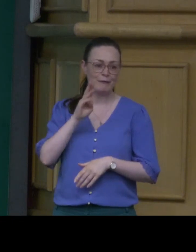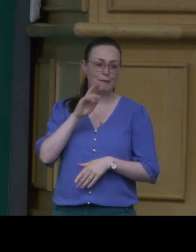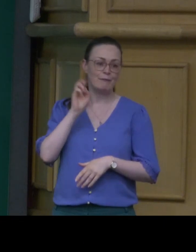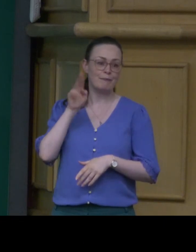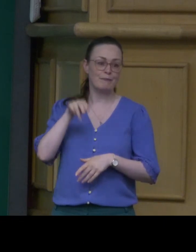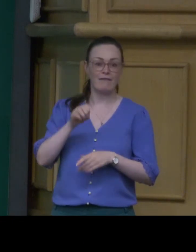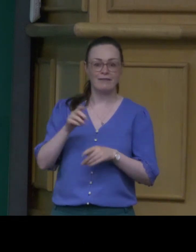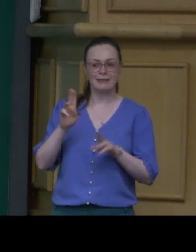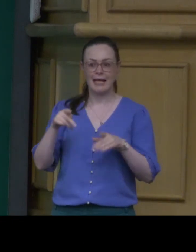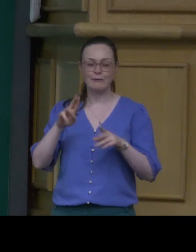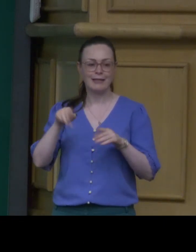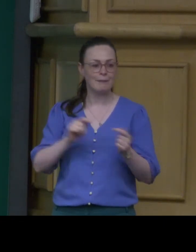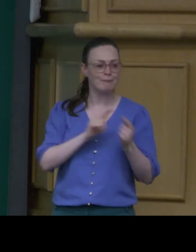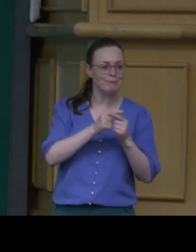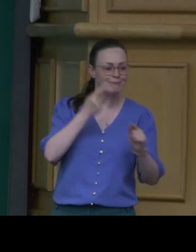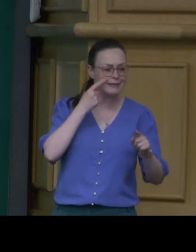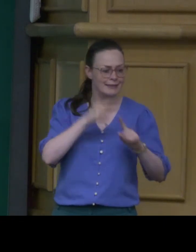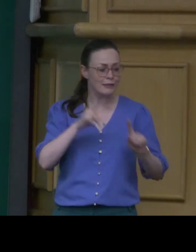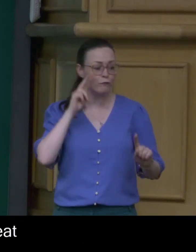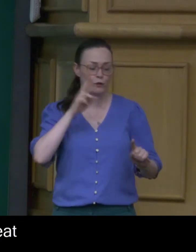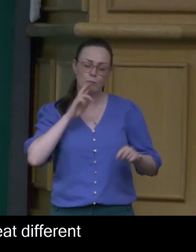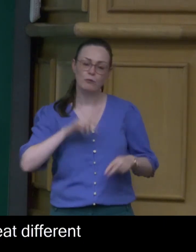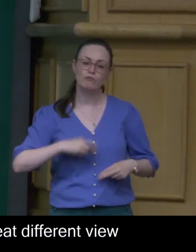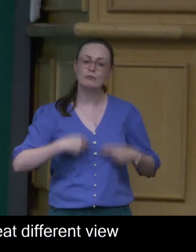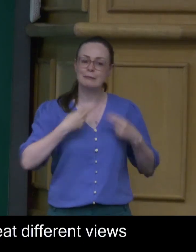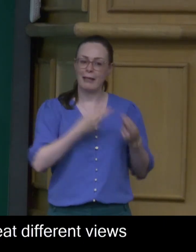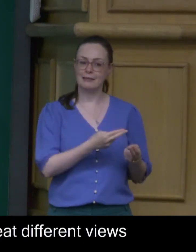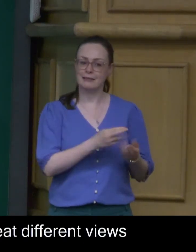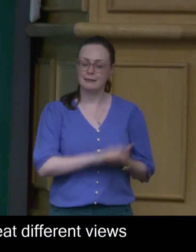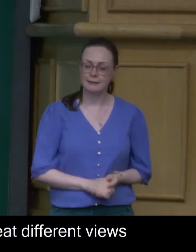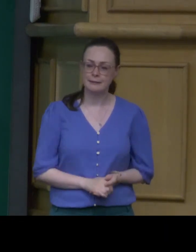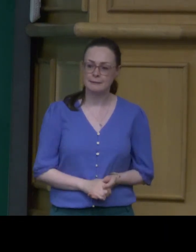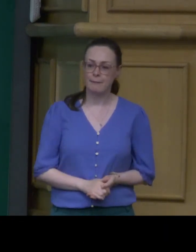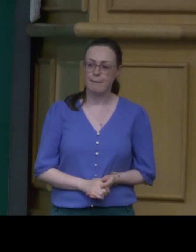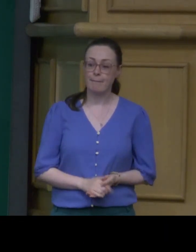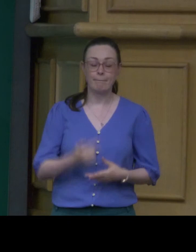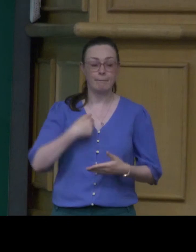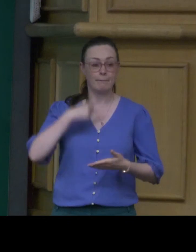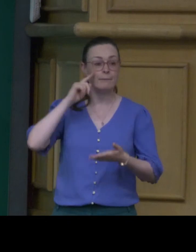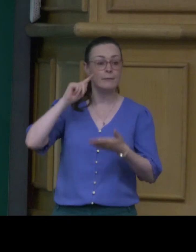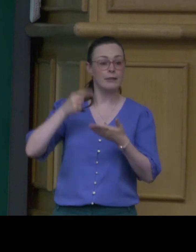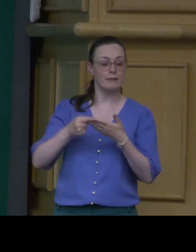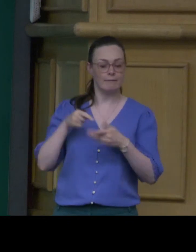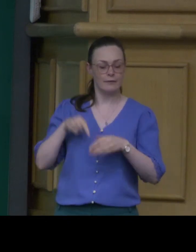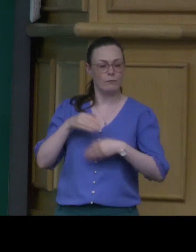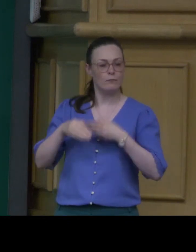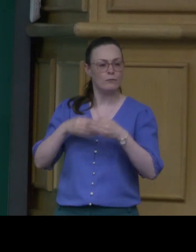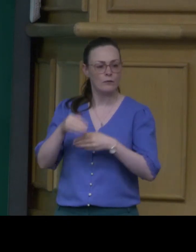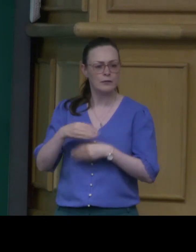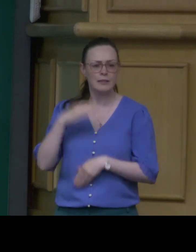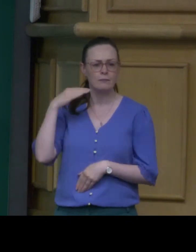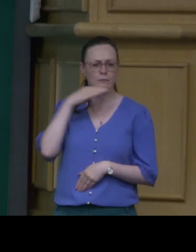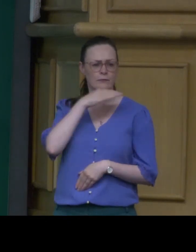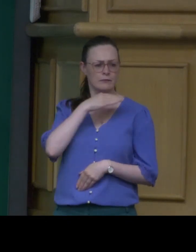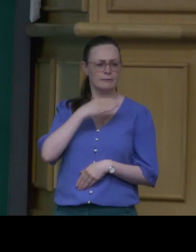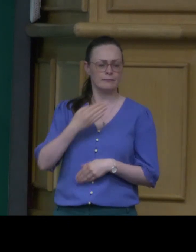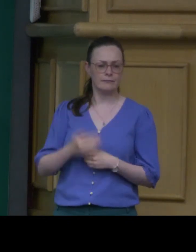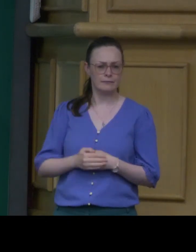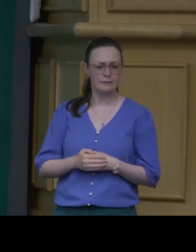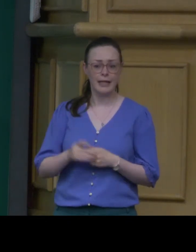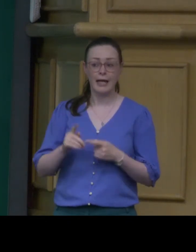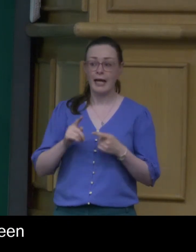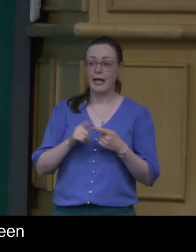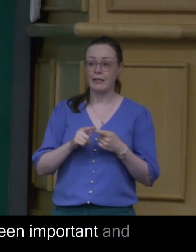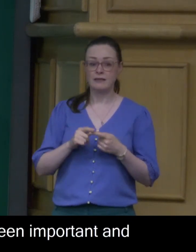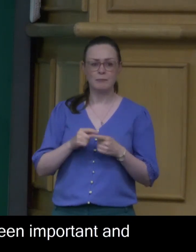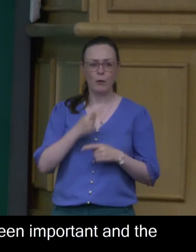and treat different views with respect. And I believe this process has been important. And the fact